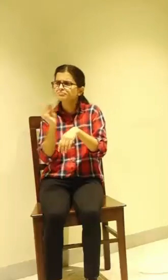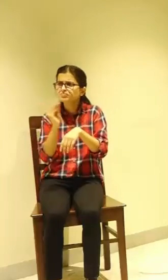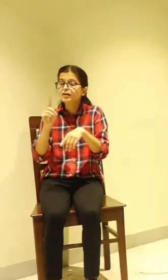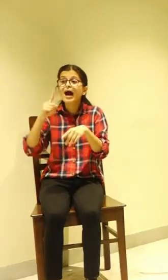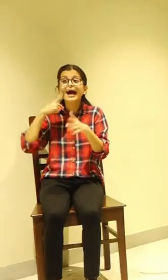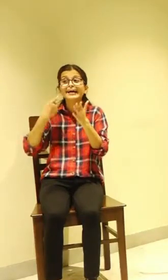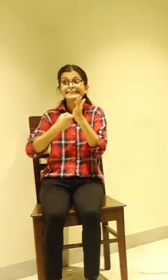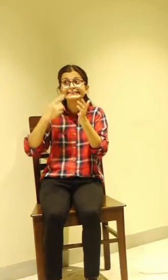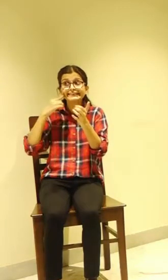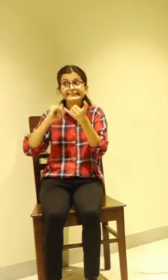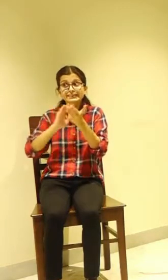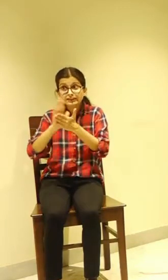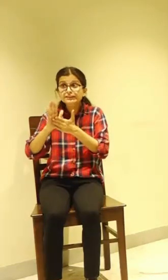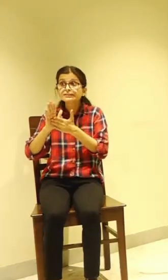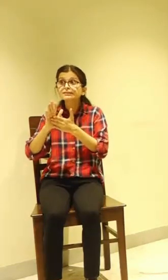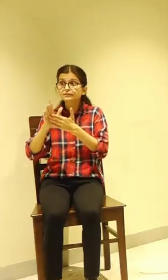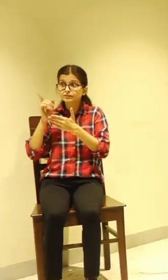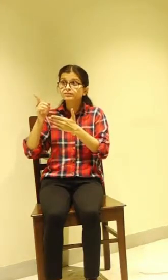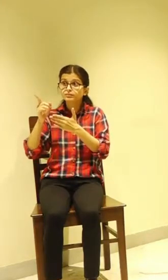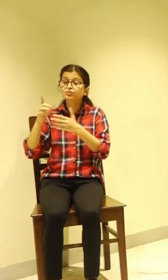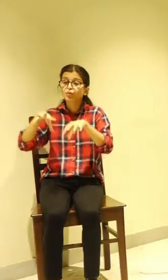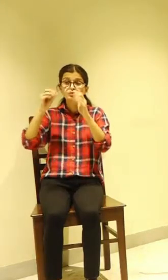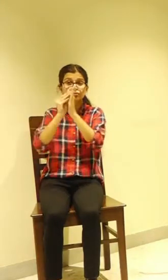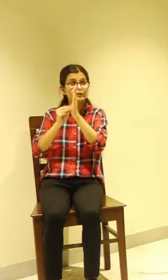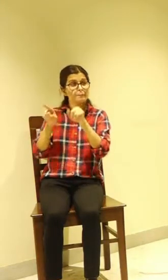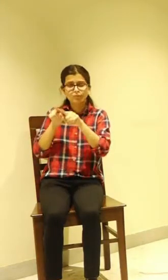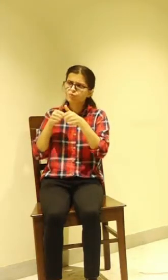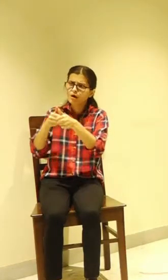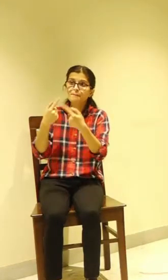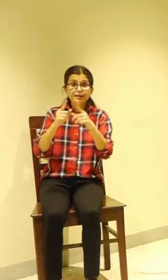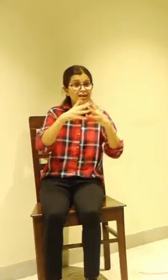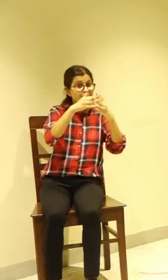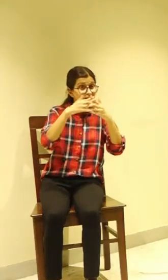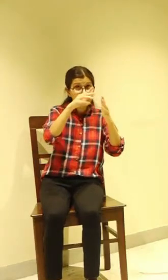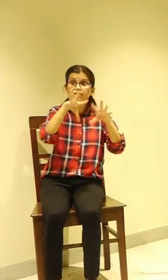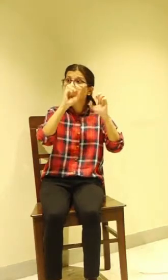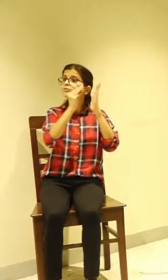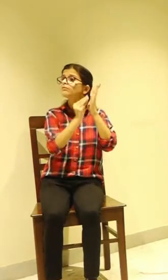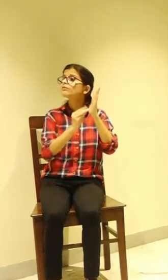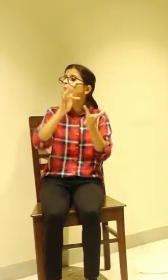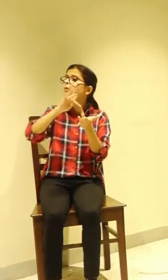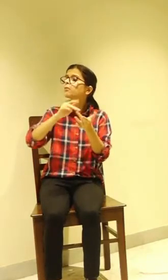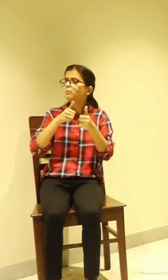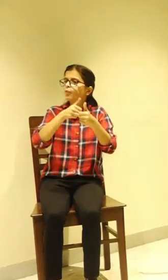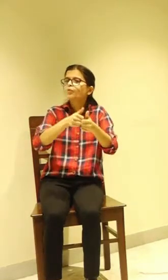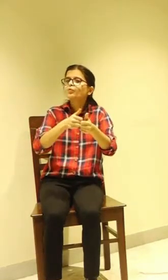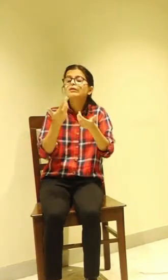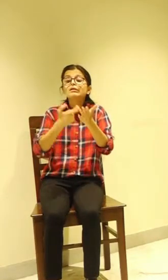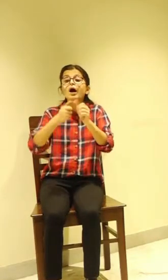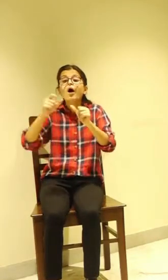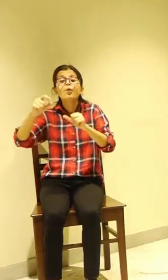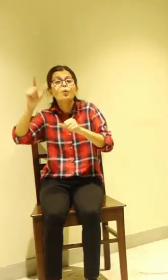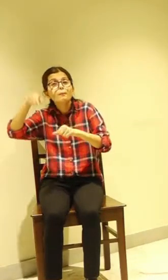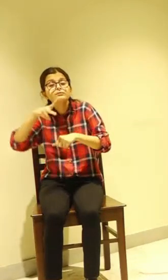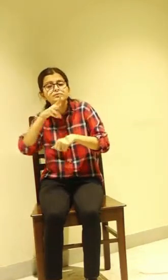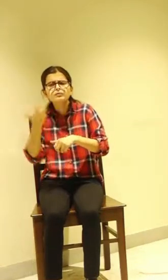Constitution. But don't follow the American Constitution, have some sort of middle path. And what was the middle path that Rao said? Rao